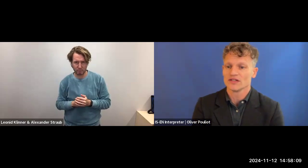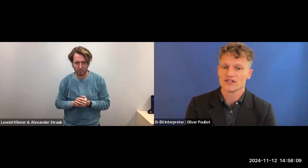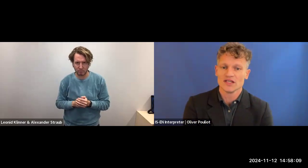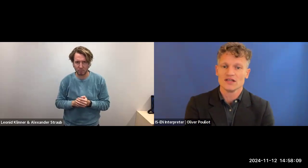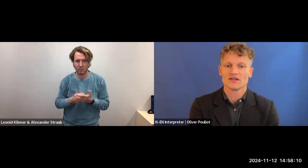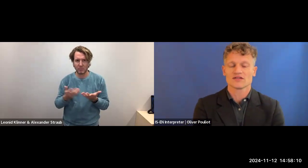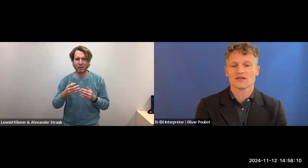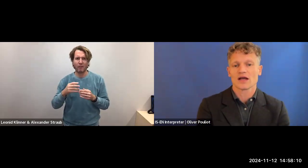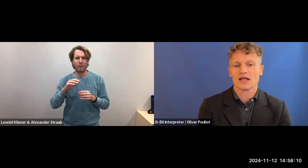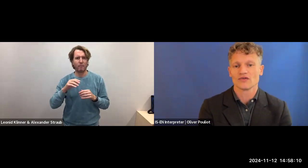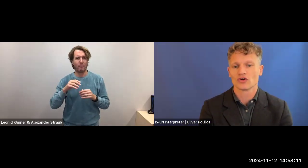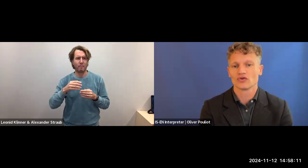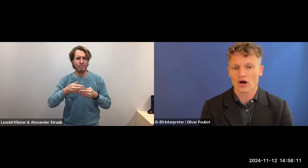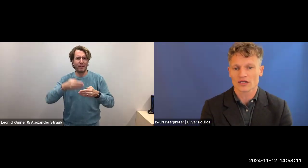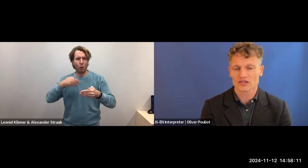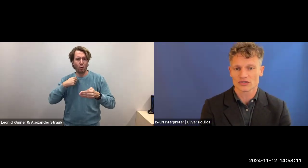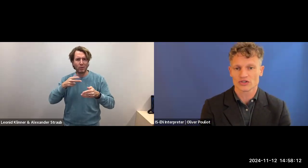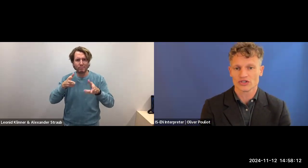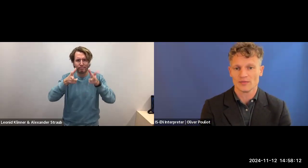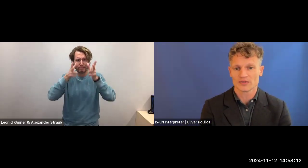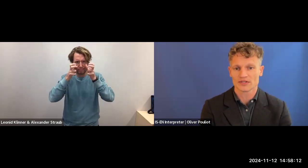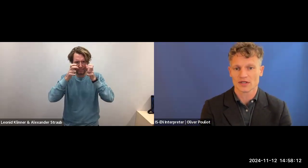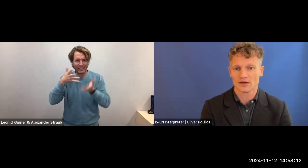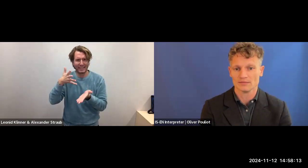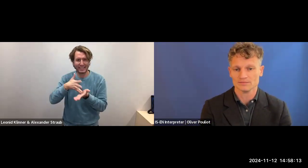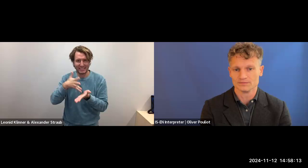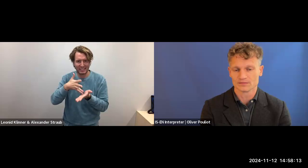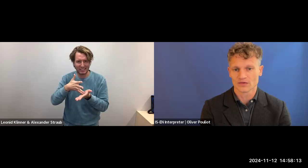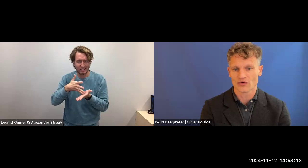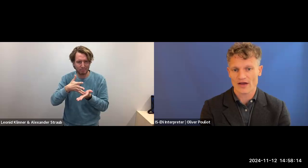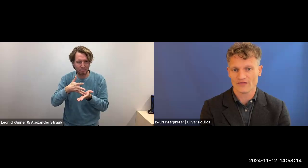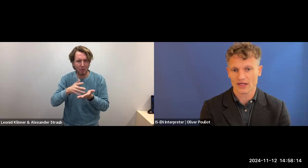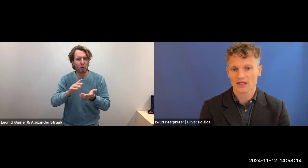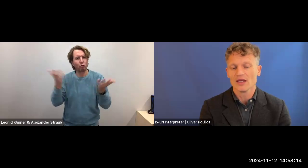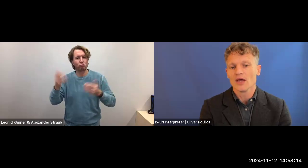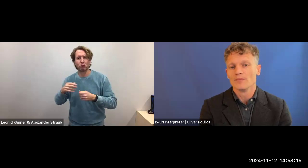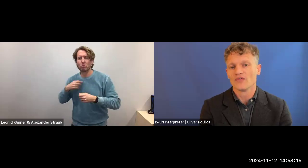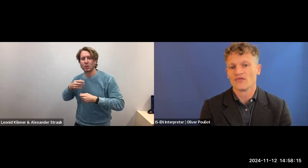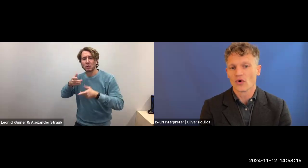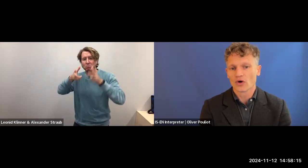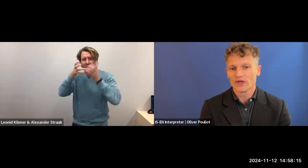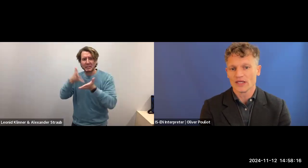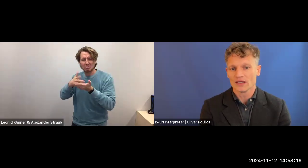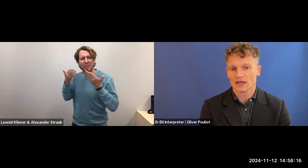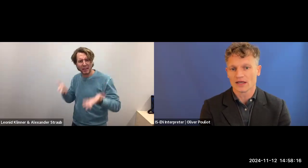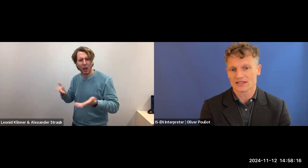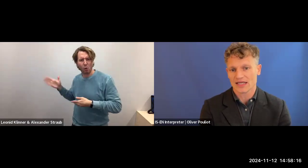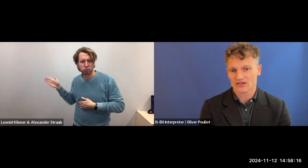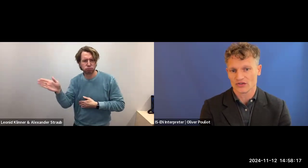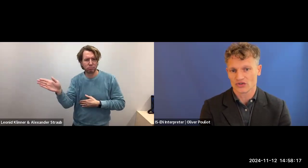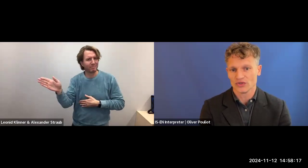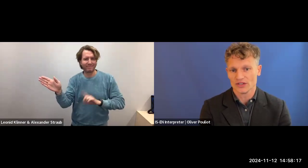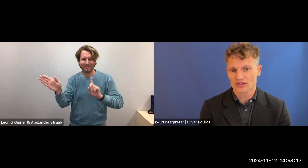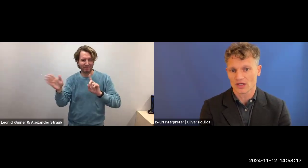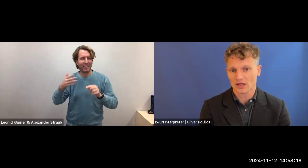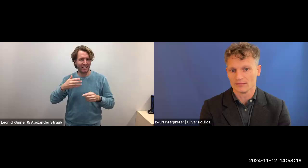So if you can see this kind of cross-shaped graphic, before we